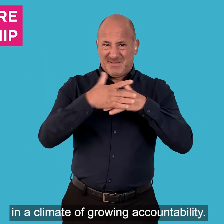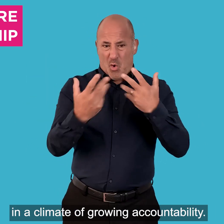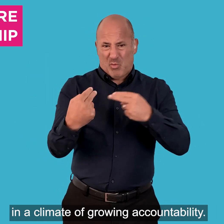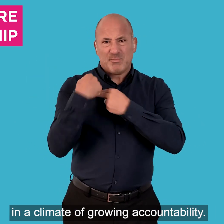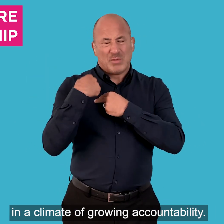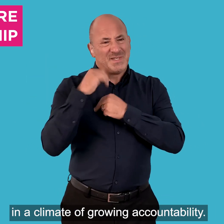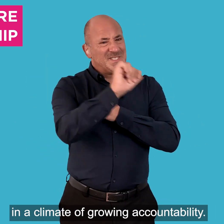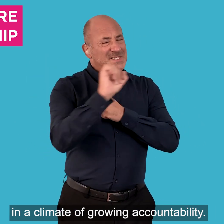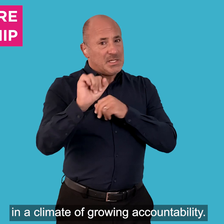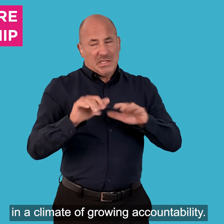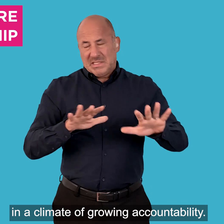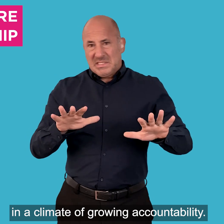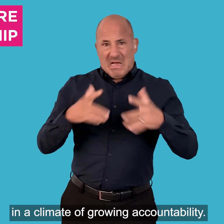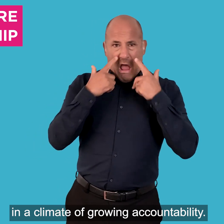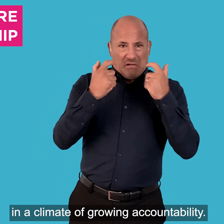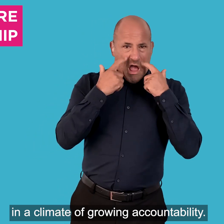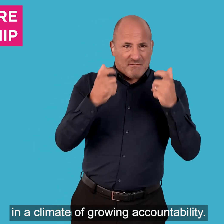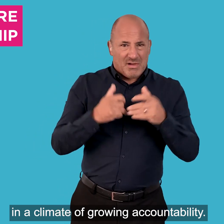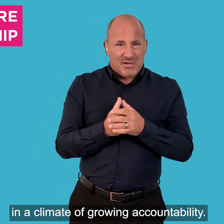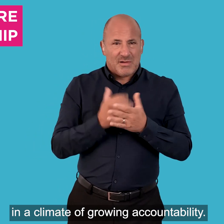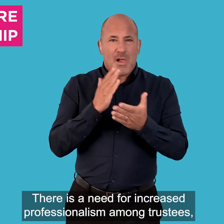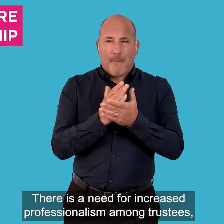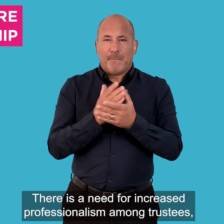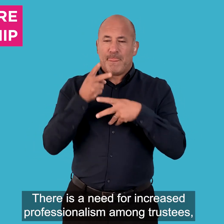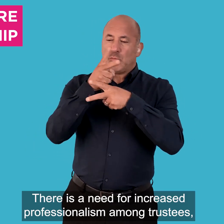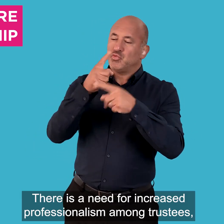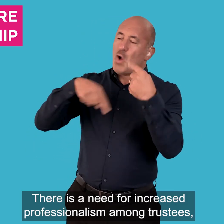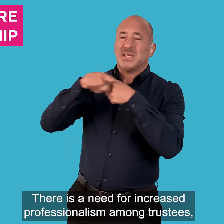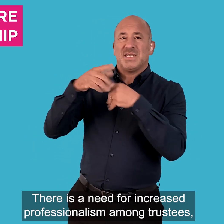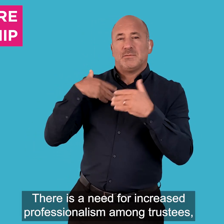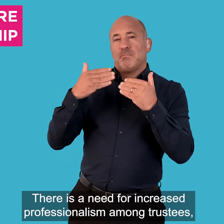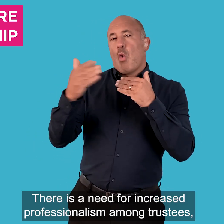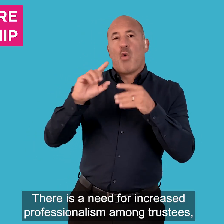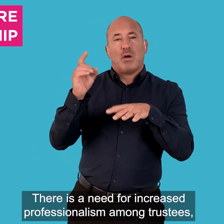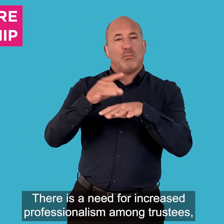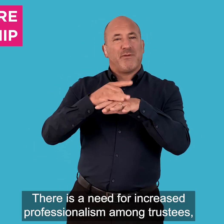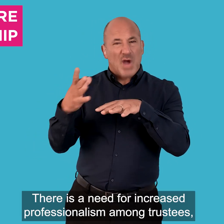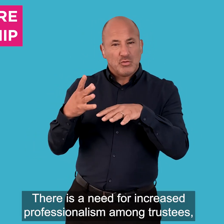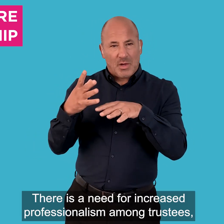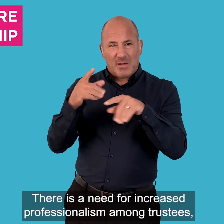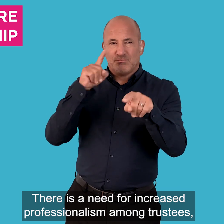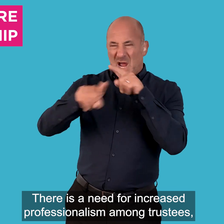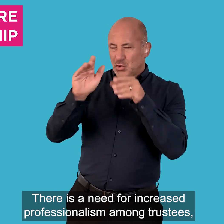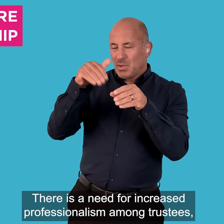In a climate of growing accountability, there is a need for increased professionalism